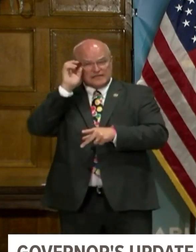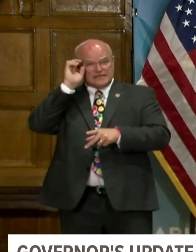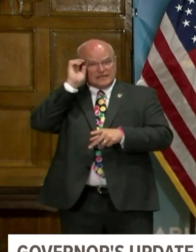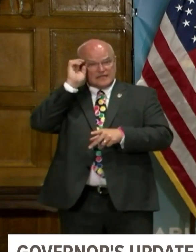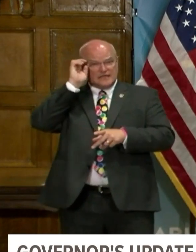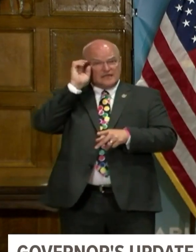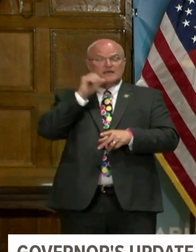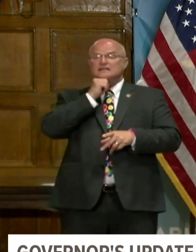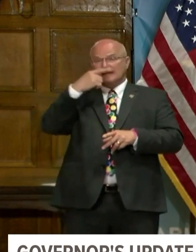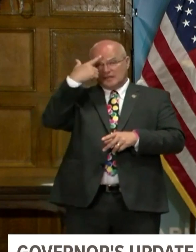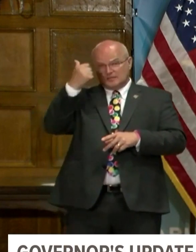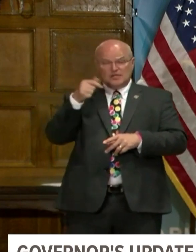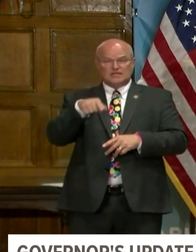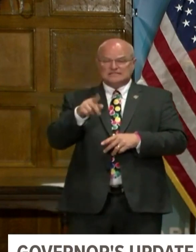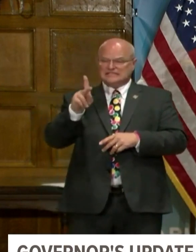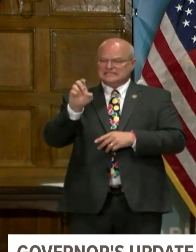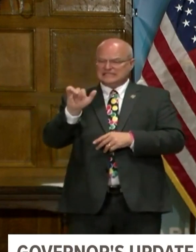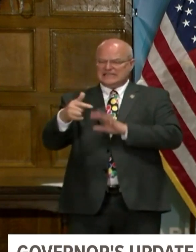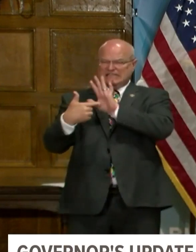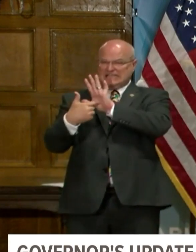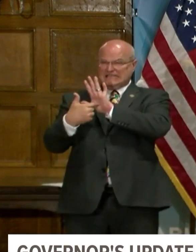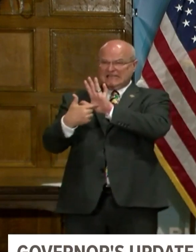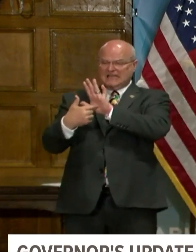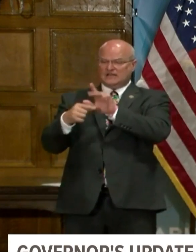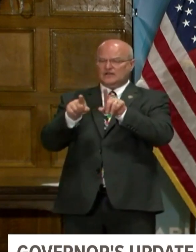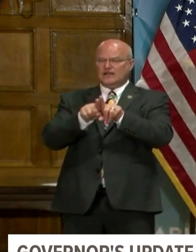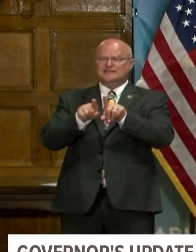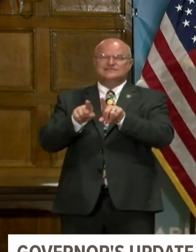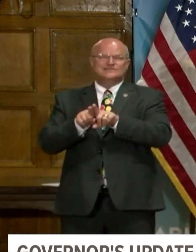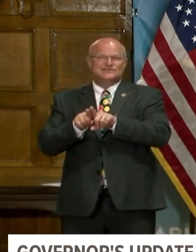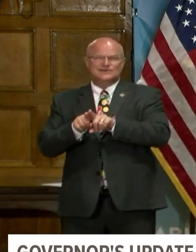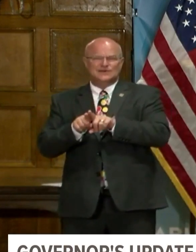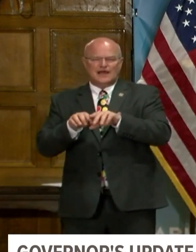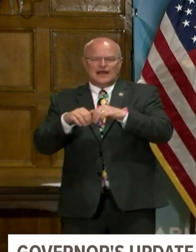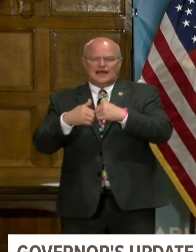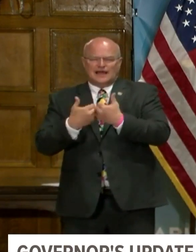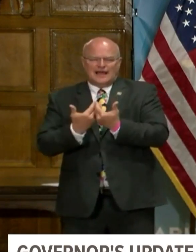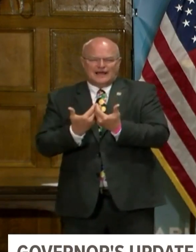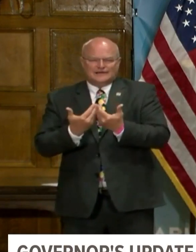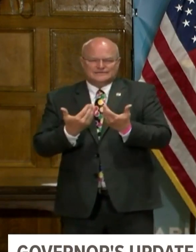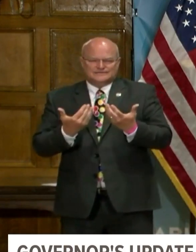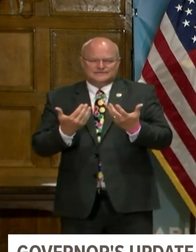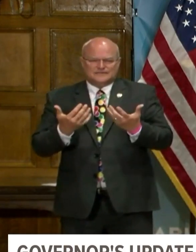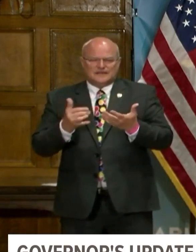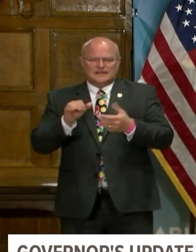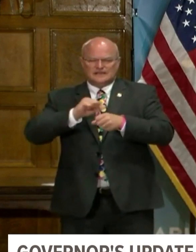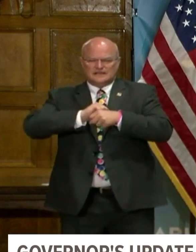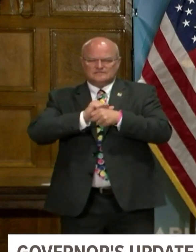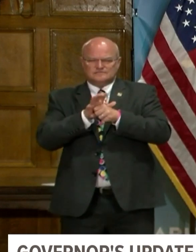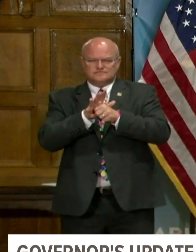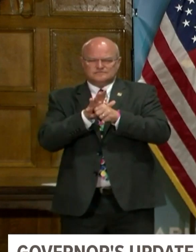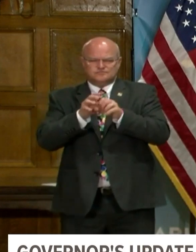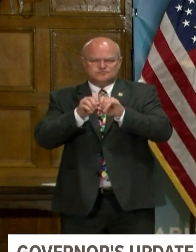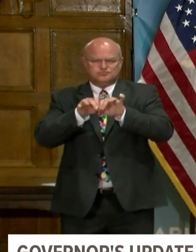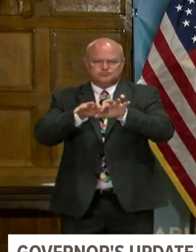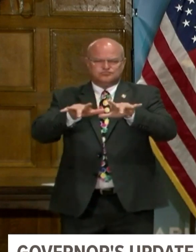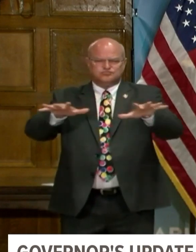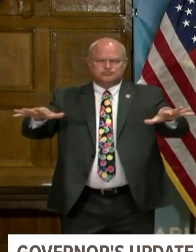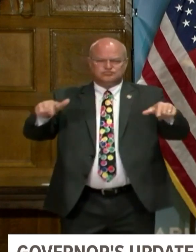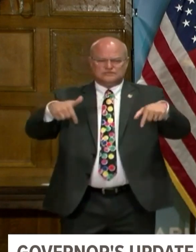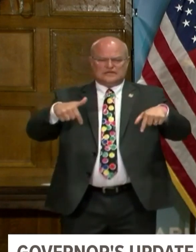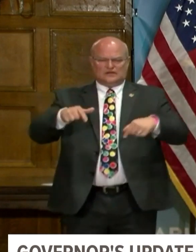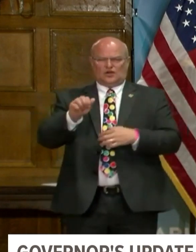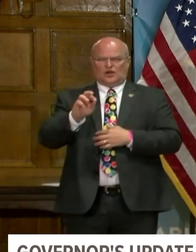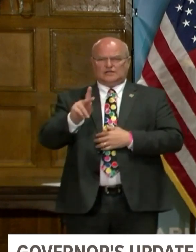not just because it's a key indicator as to how the virus is spread in Arkansas, but